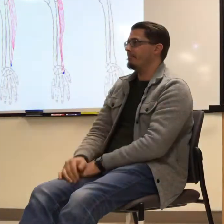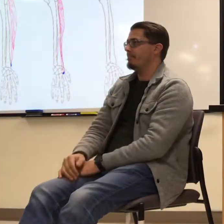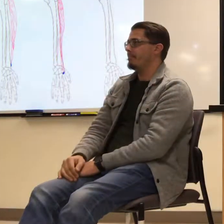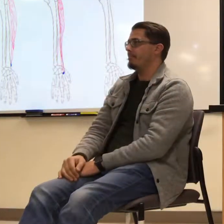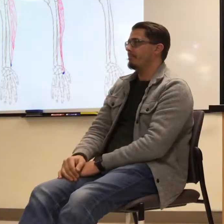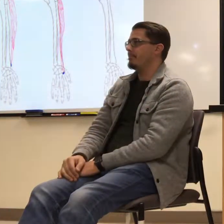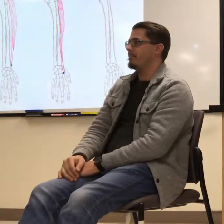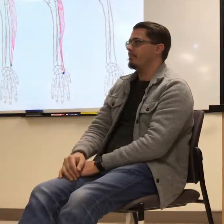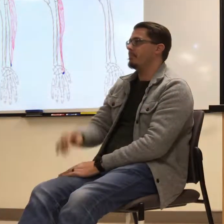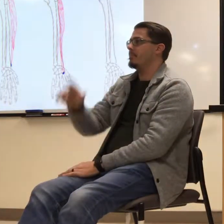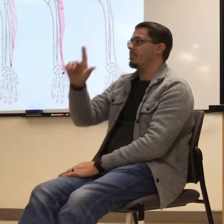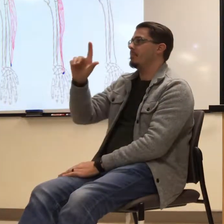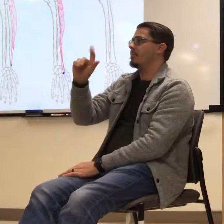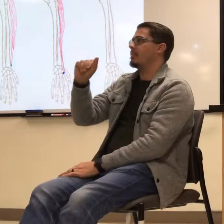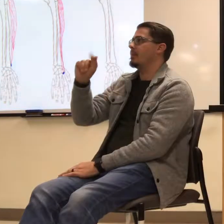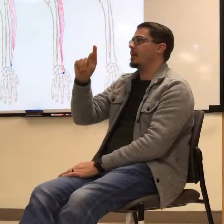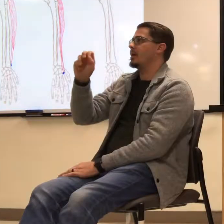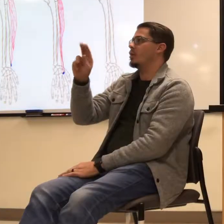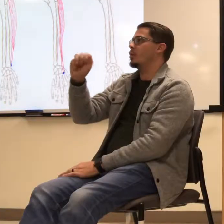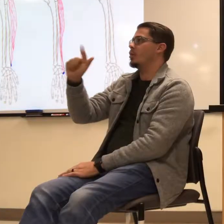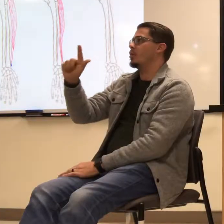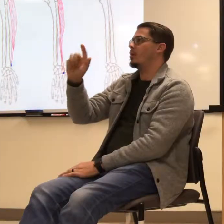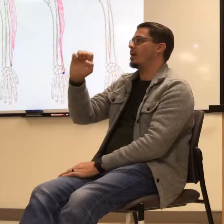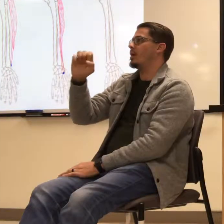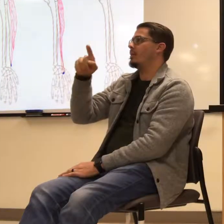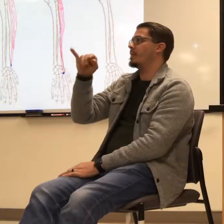The lateral epicondyle.